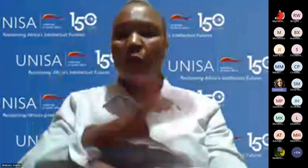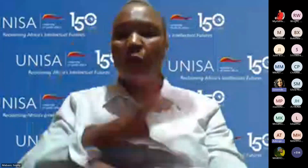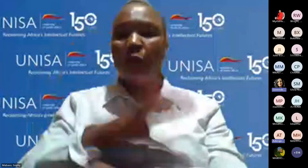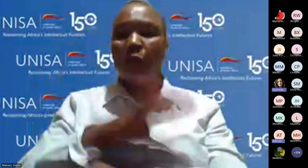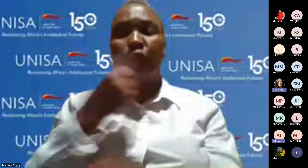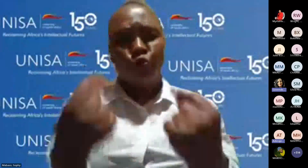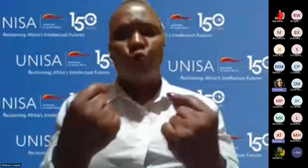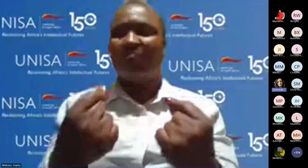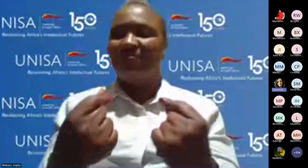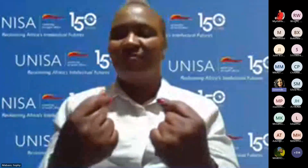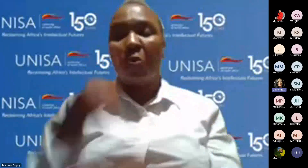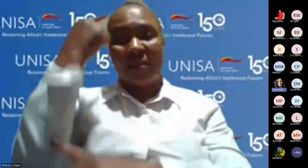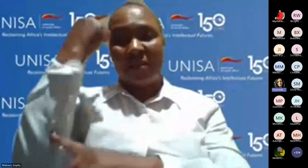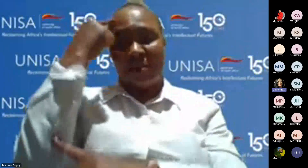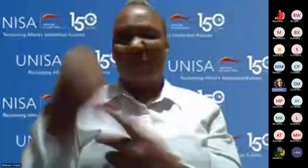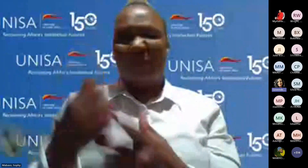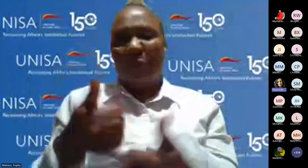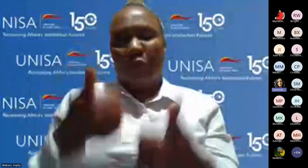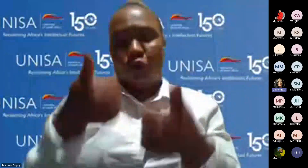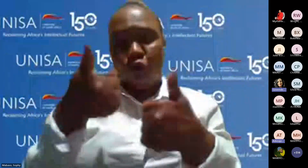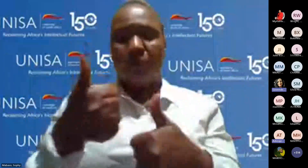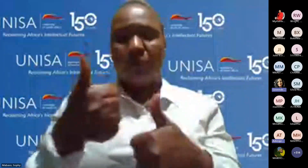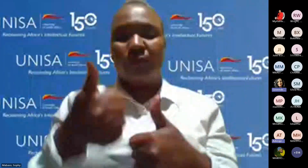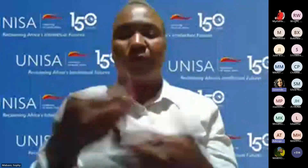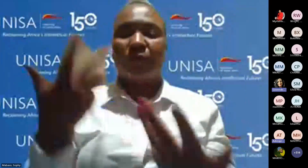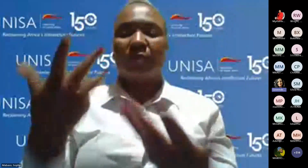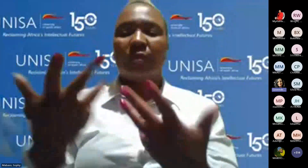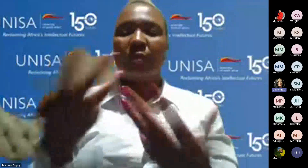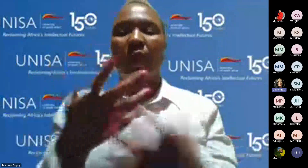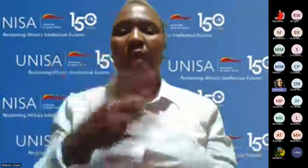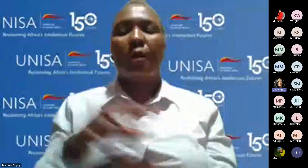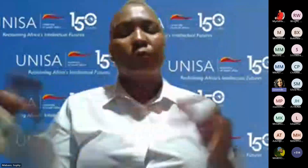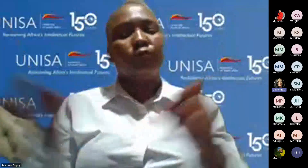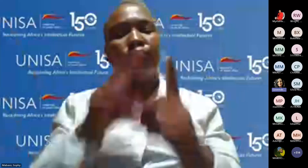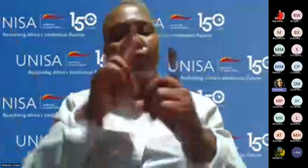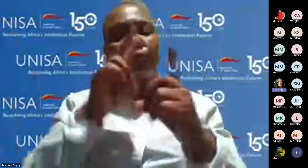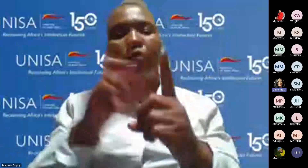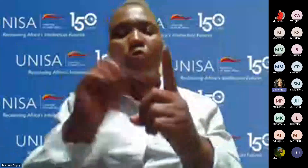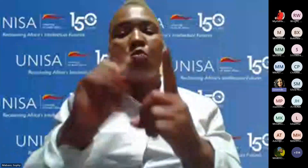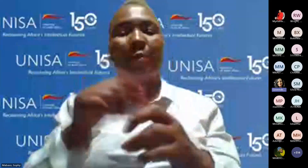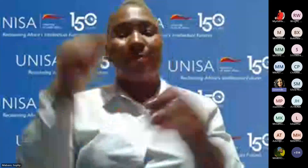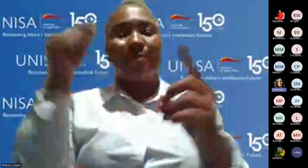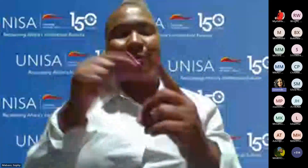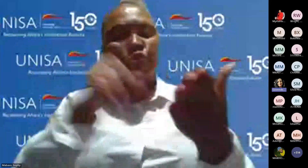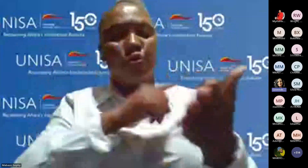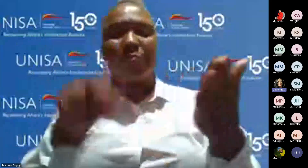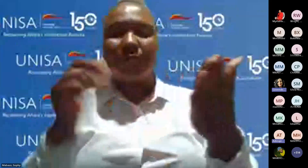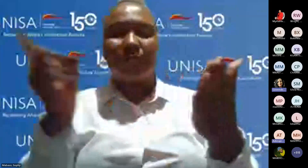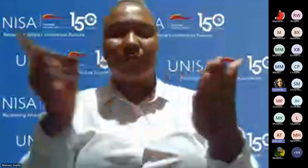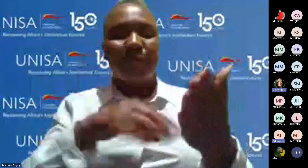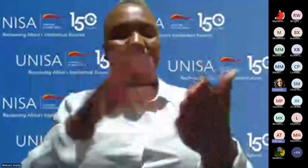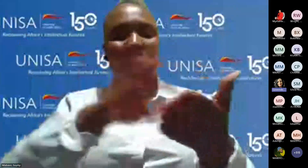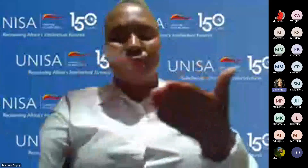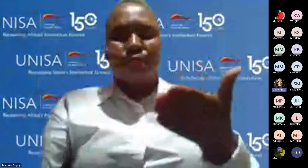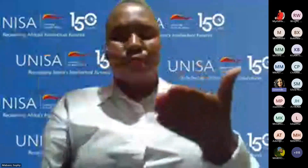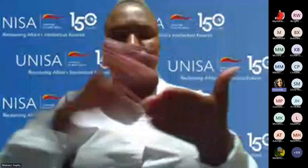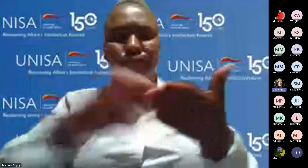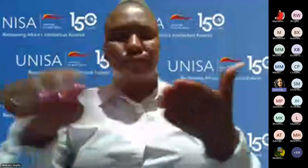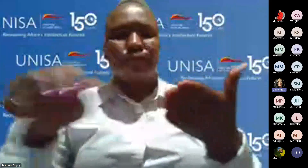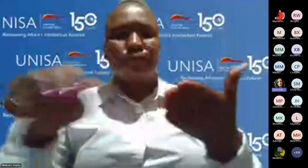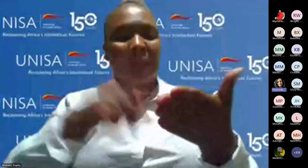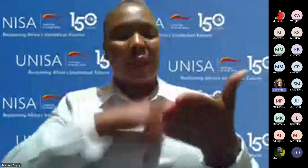it's a good suggestion by looking at what is incorrect first, taking out the incorrect,